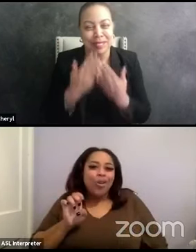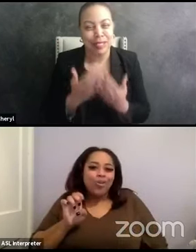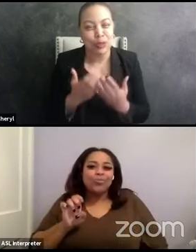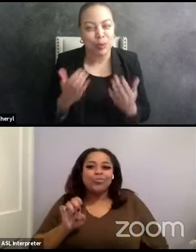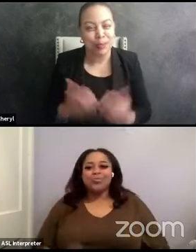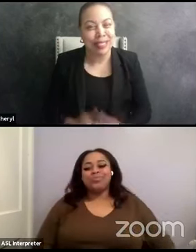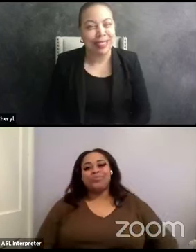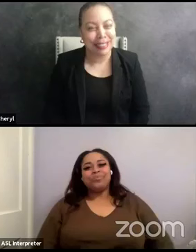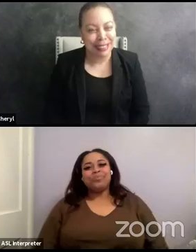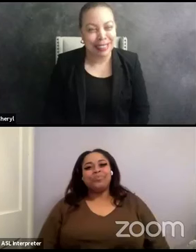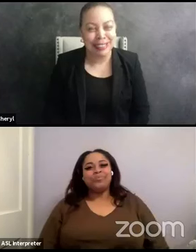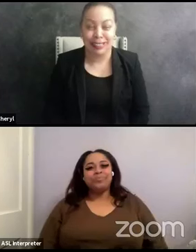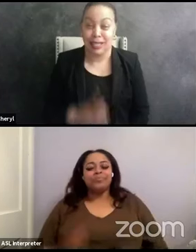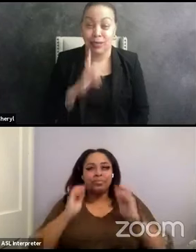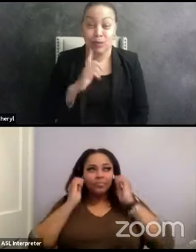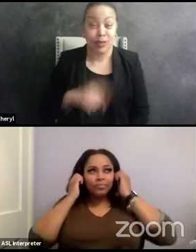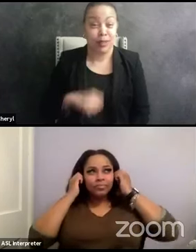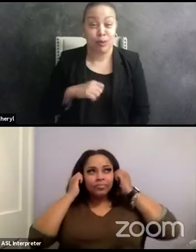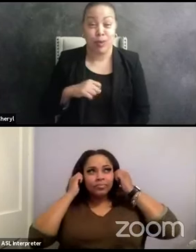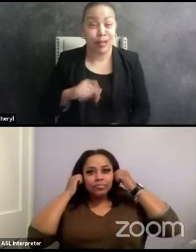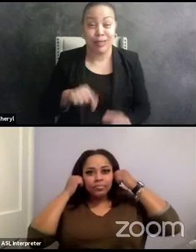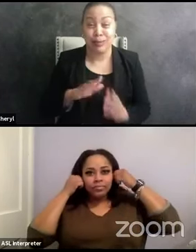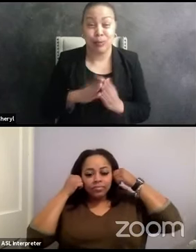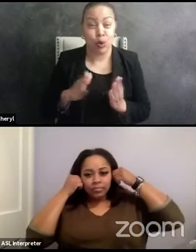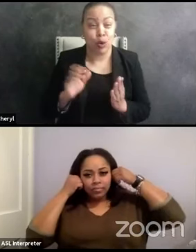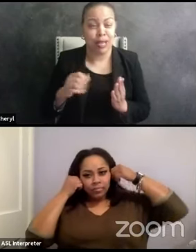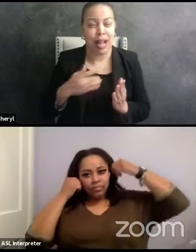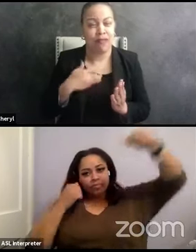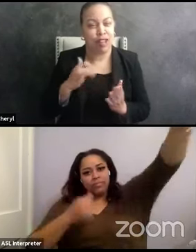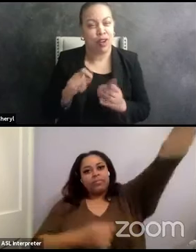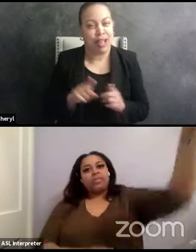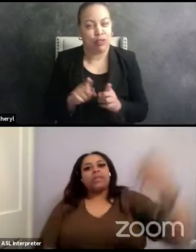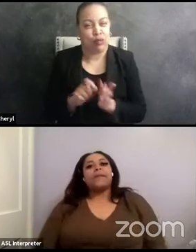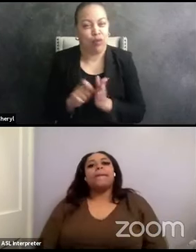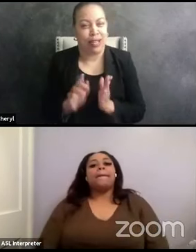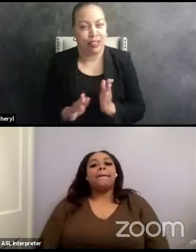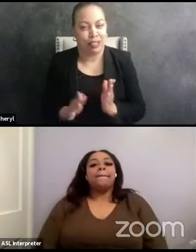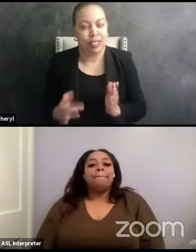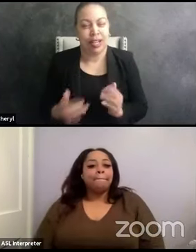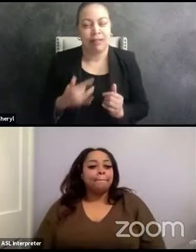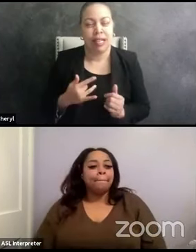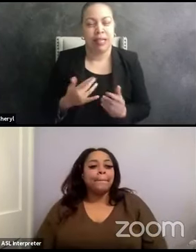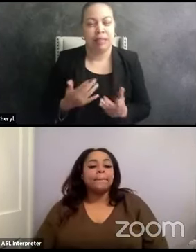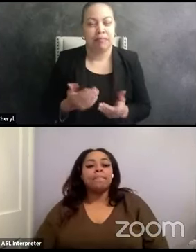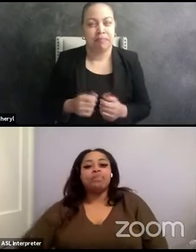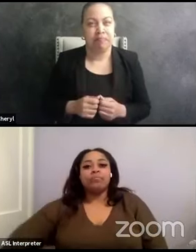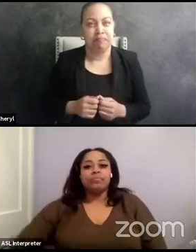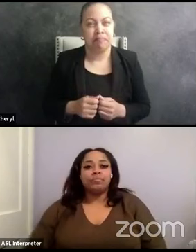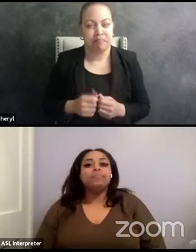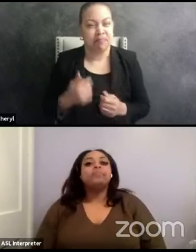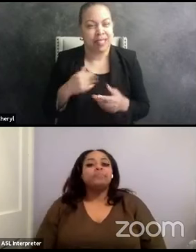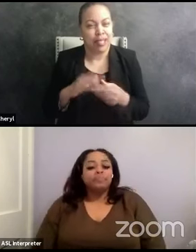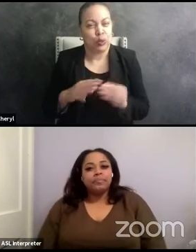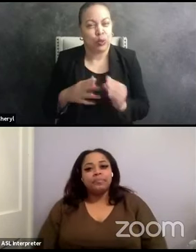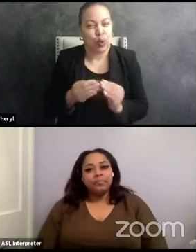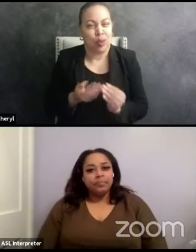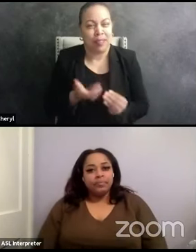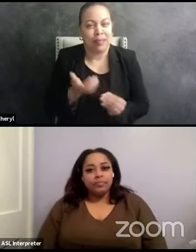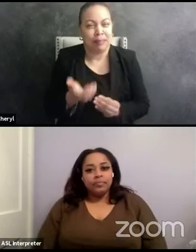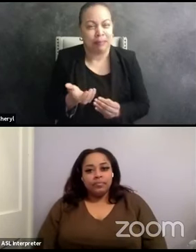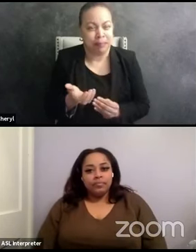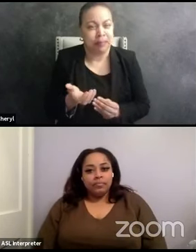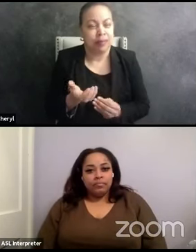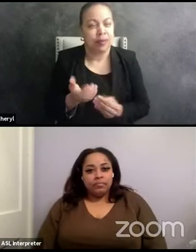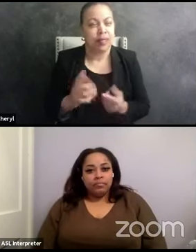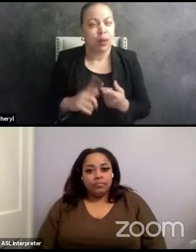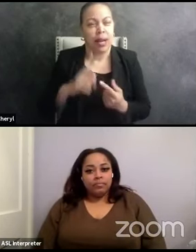I'm really proud of this book. I do feel like as a writer, I feel like there's a story there. When I'm thinking